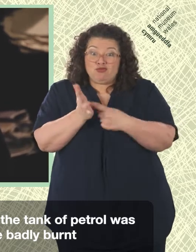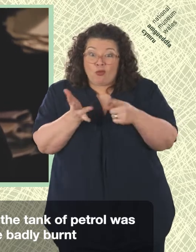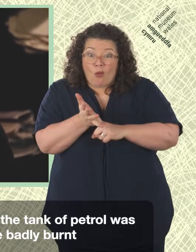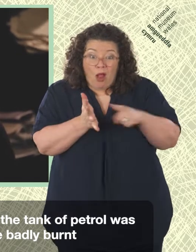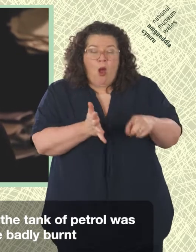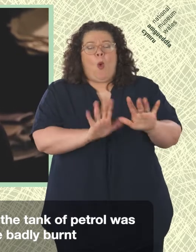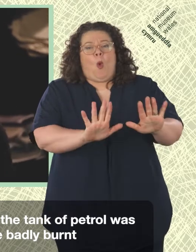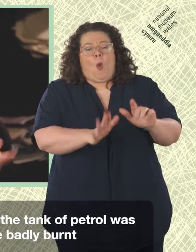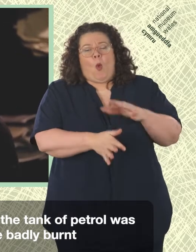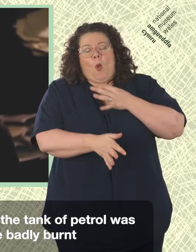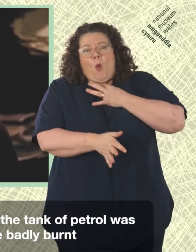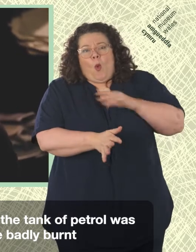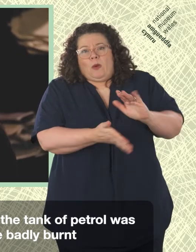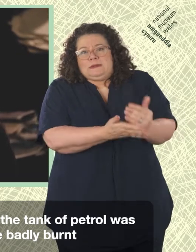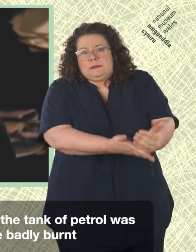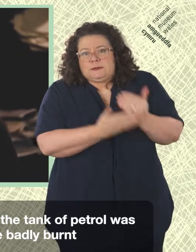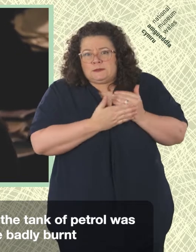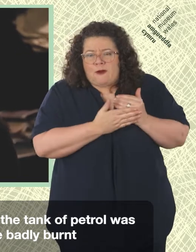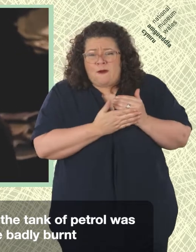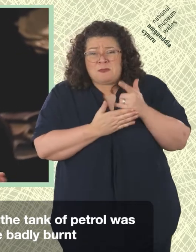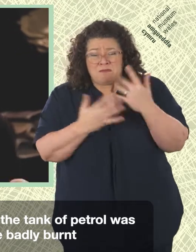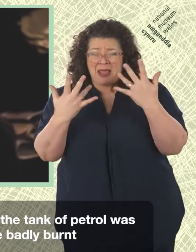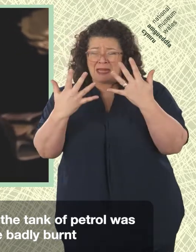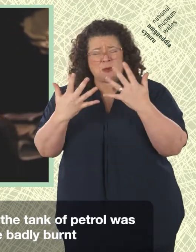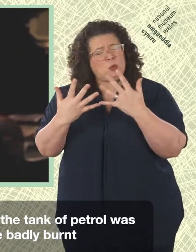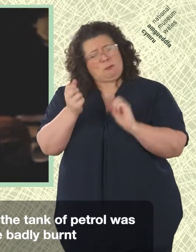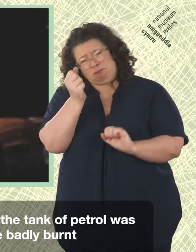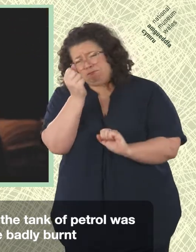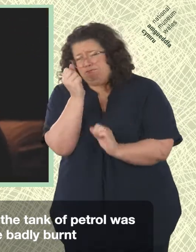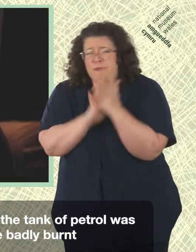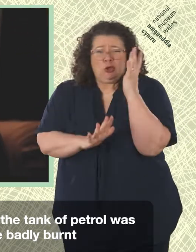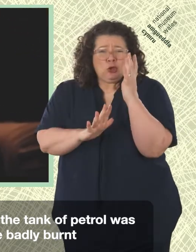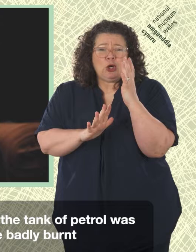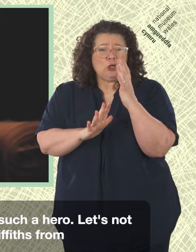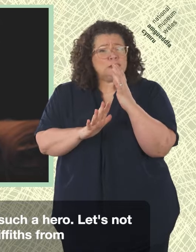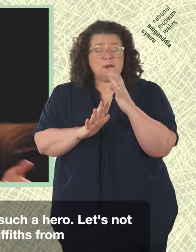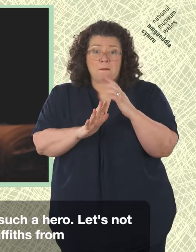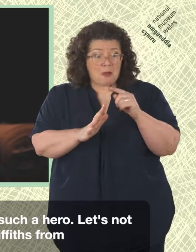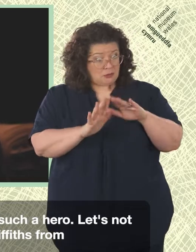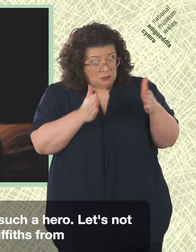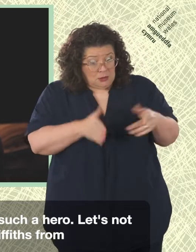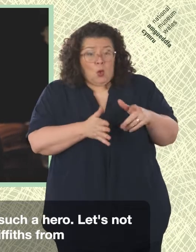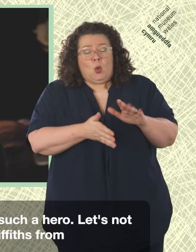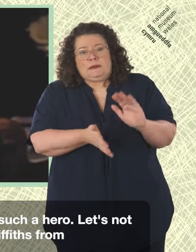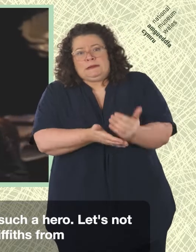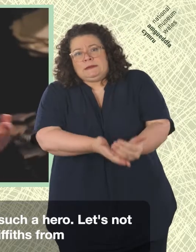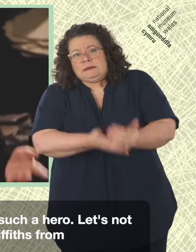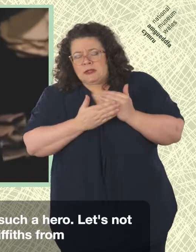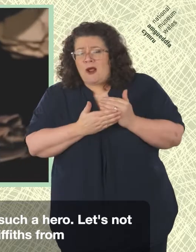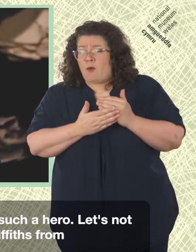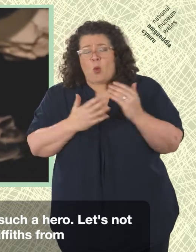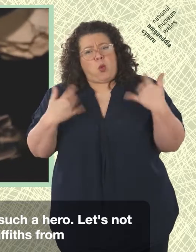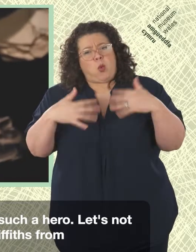of petrol. And the tank of petrol was saved. Well, his hands were badly burnt, but everything was saved, and he's